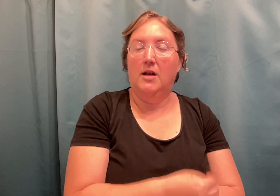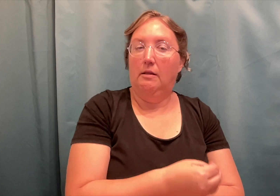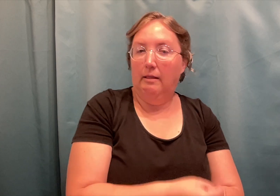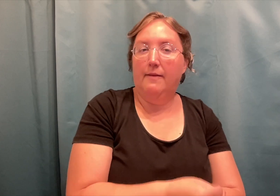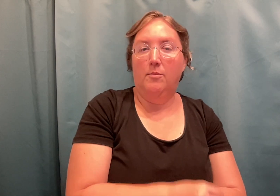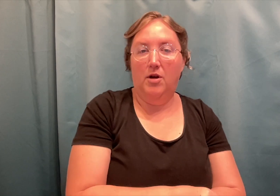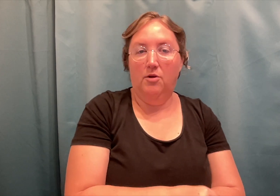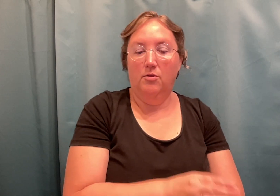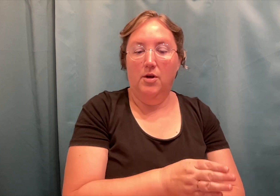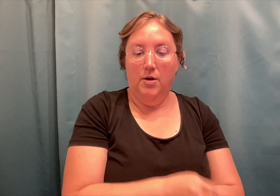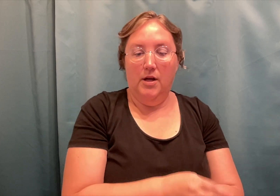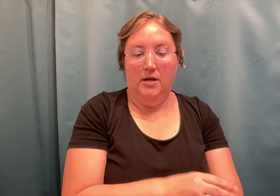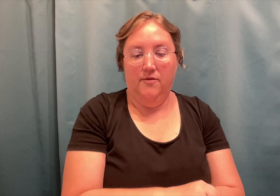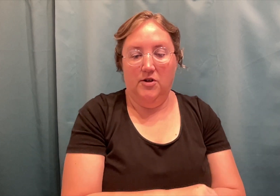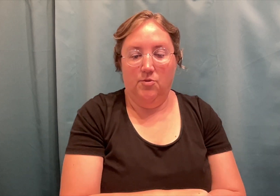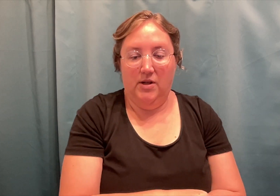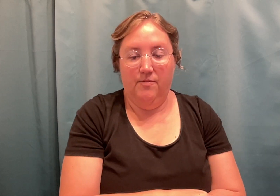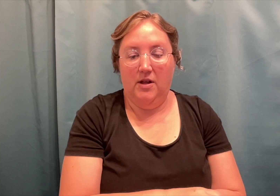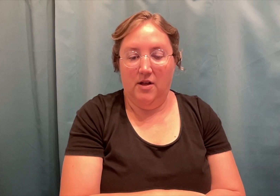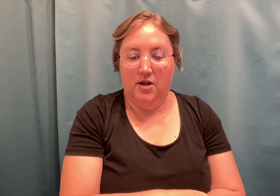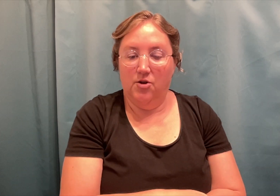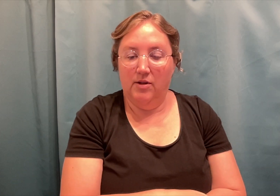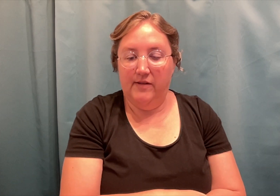and let them know individually that you're leaving.